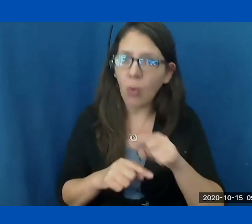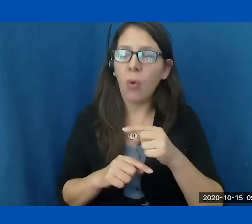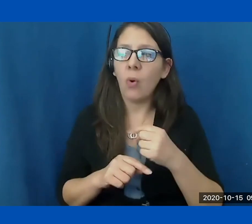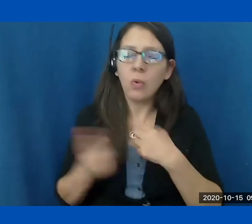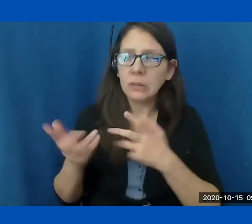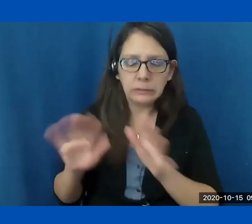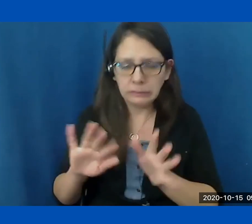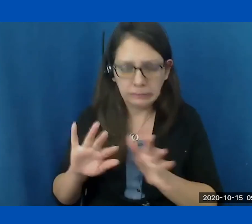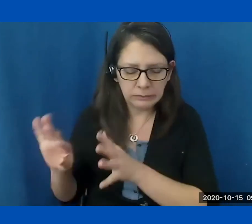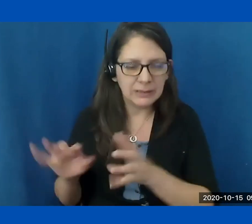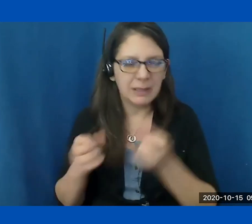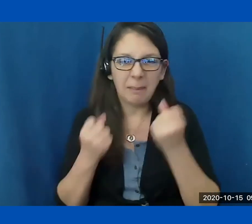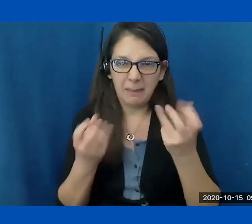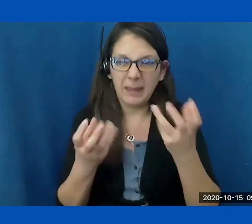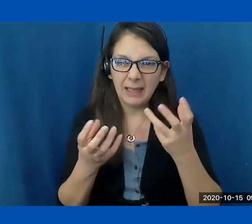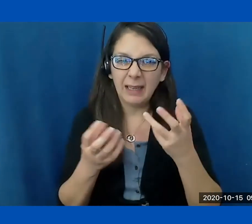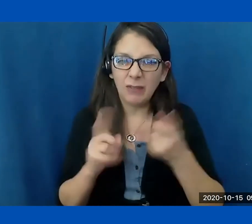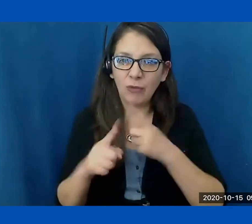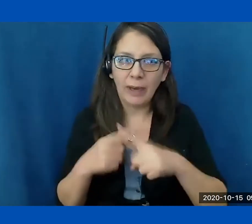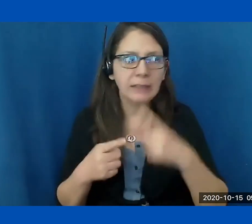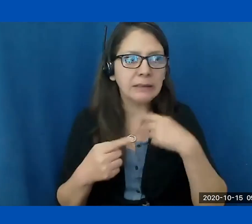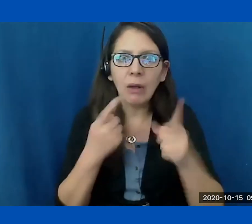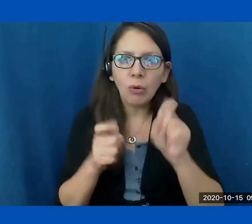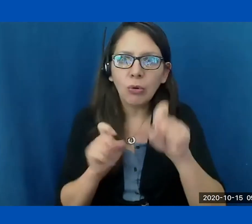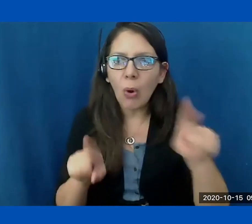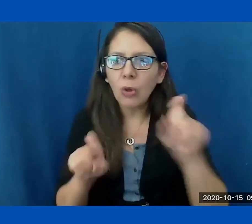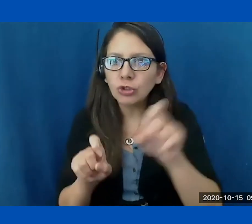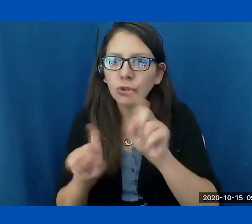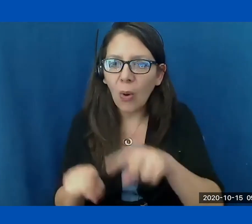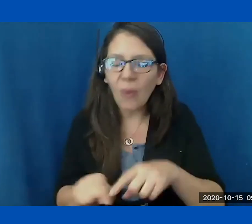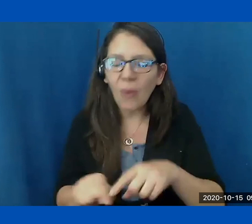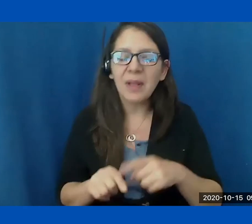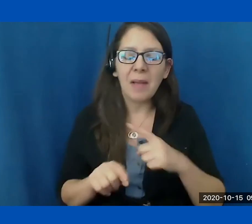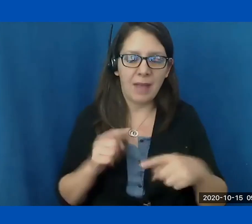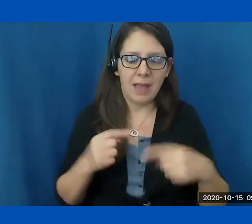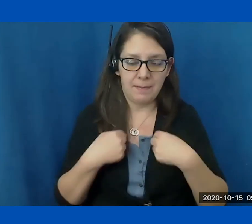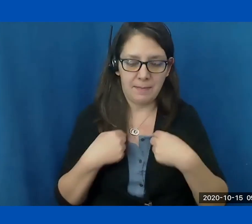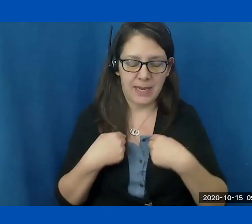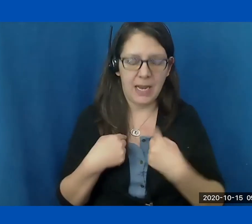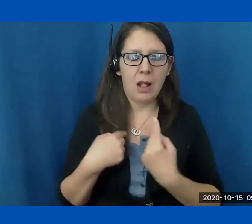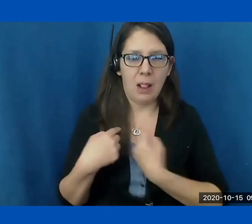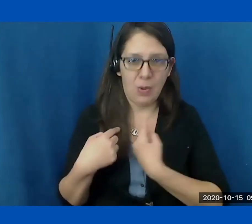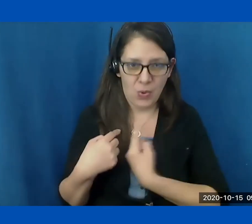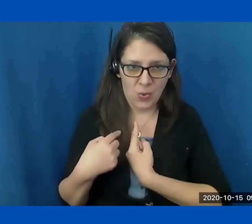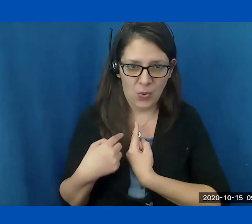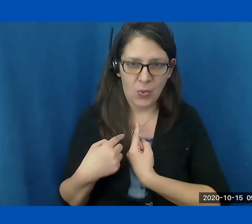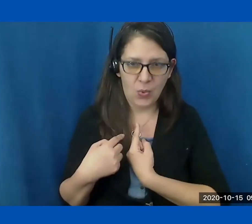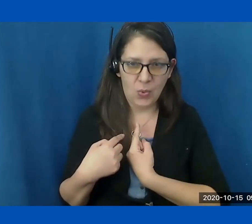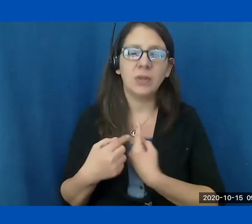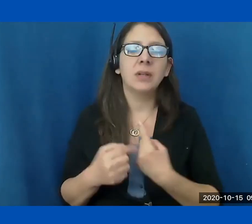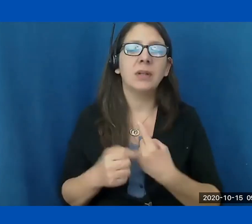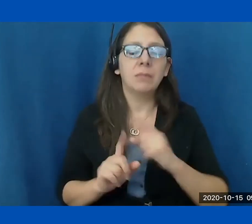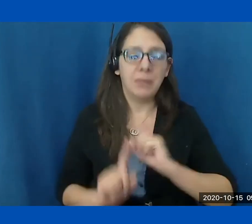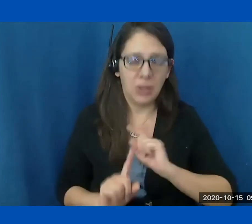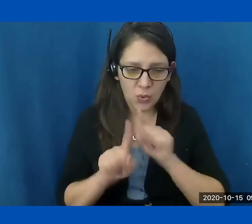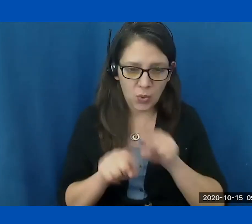try or whatever. So thinking of the times when I was actually alone, when I get to the door,